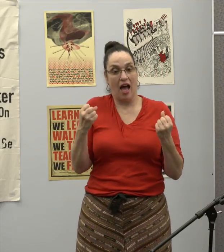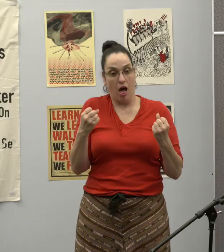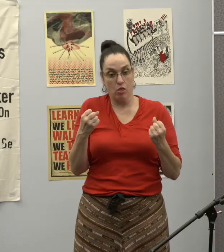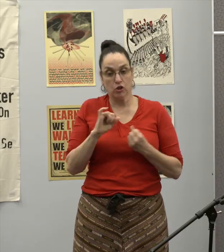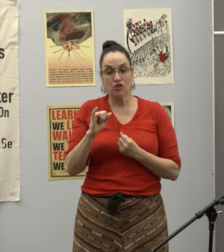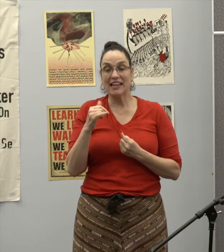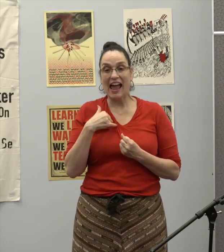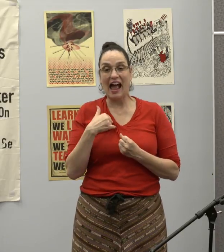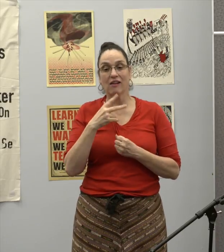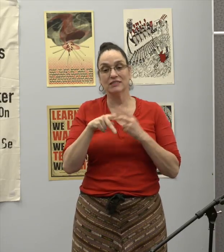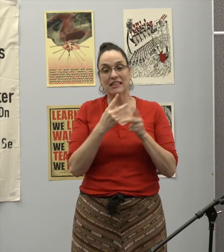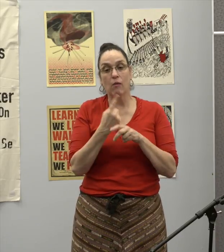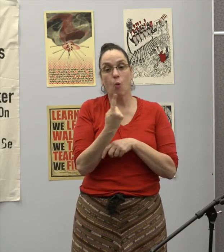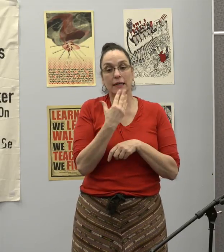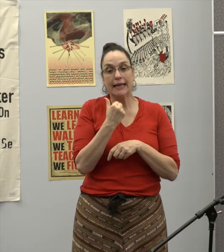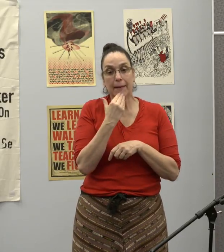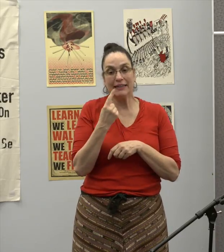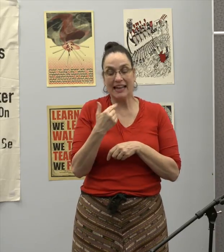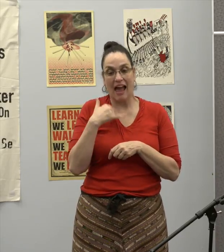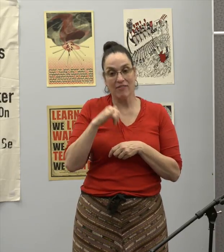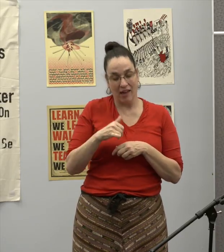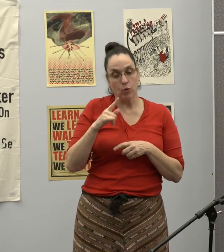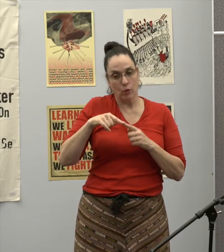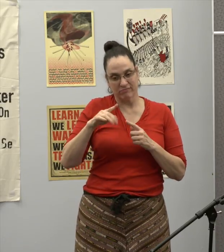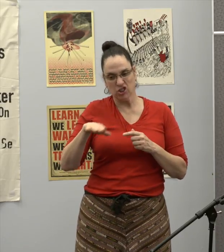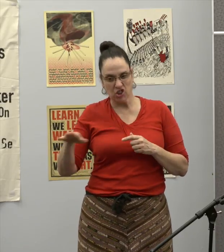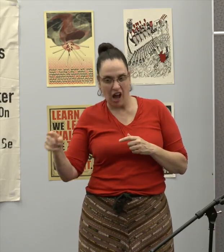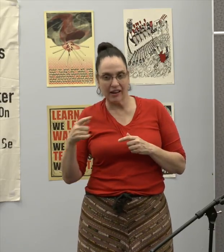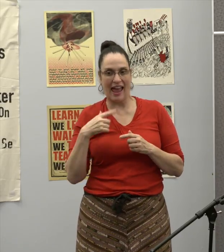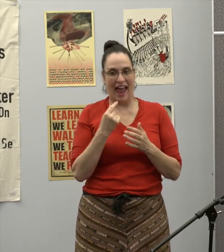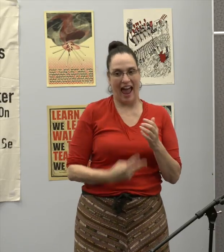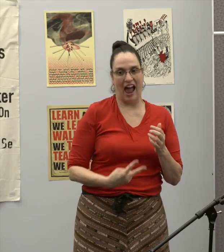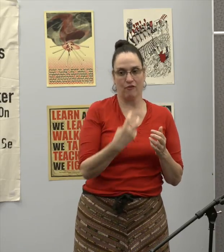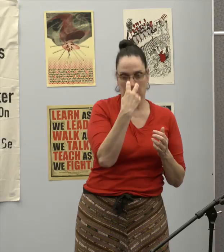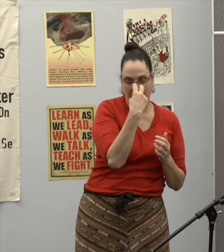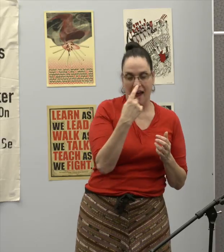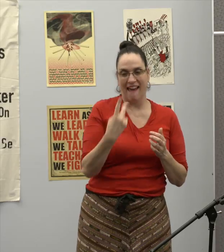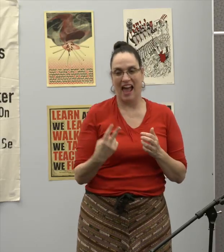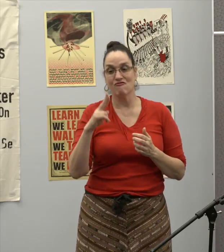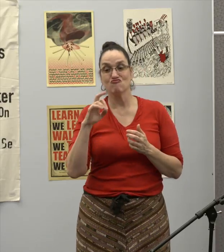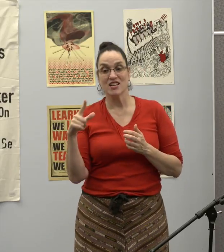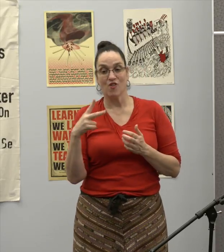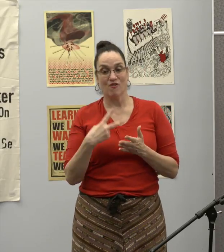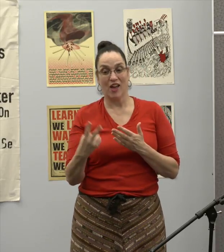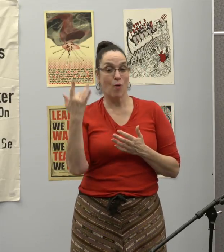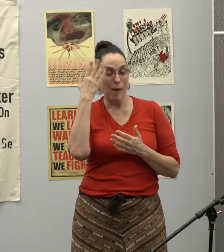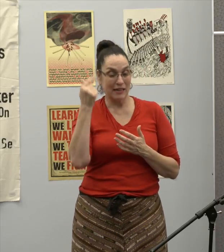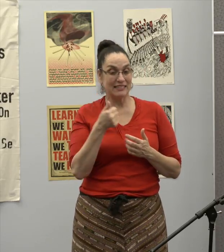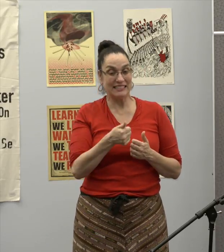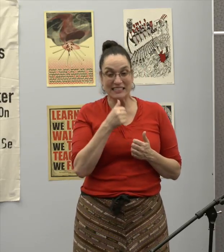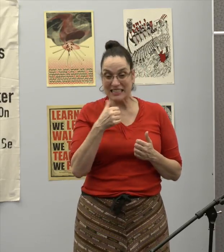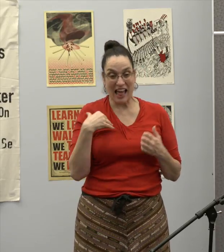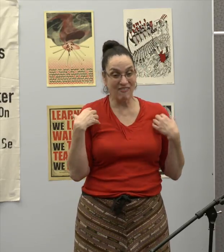1 diabetes. He got it as a child. He's half blind, half renal failure because, of course, he doesn't have health insurance. So it's